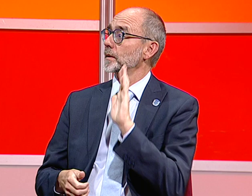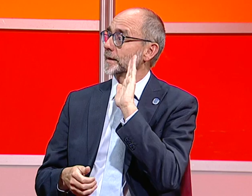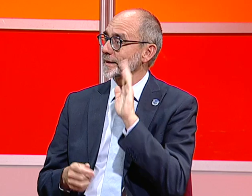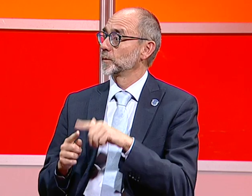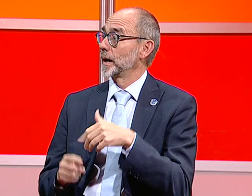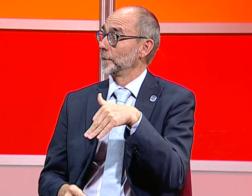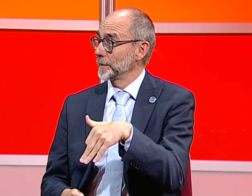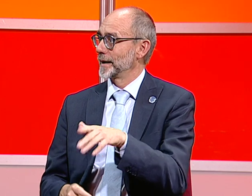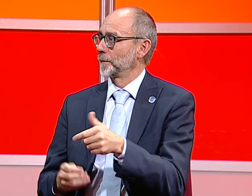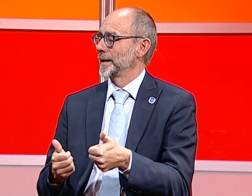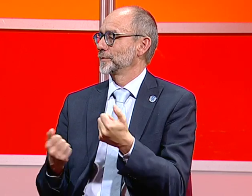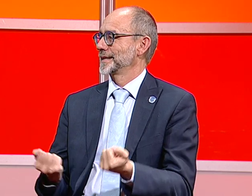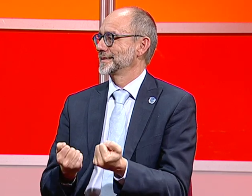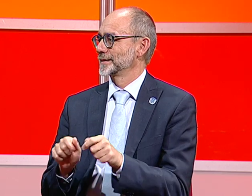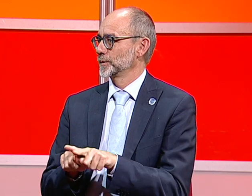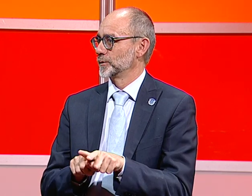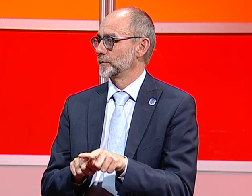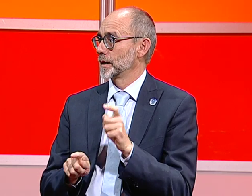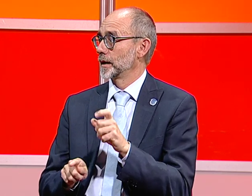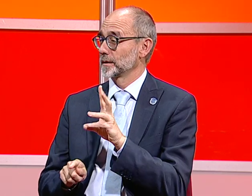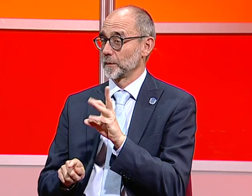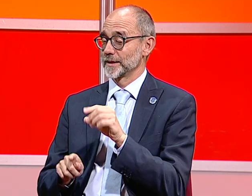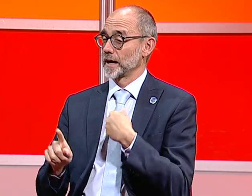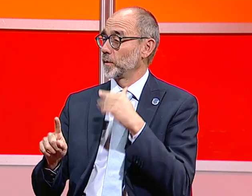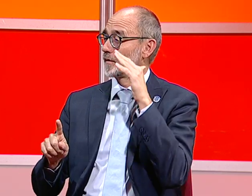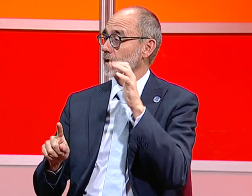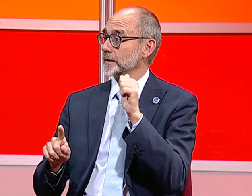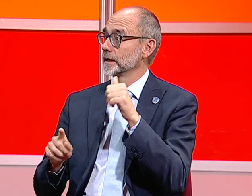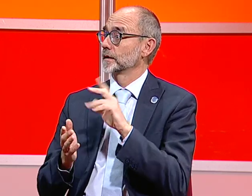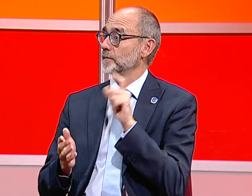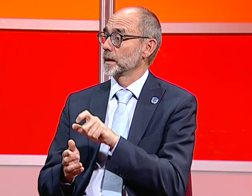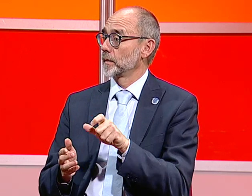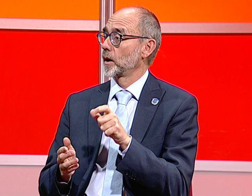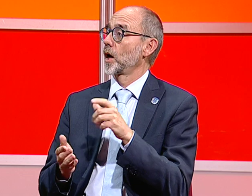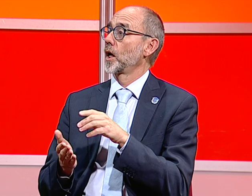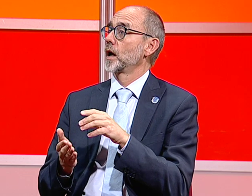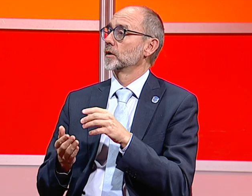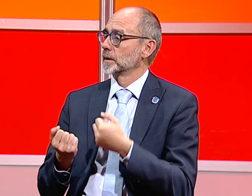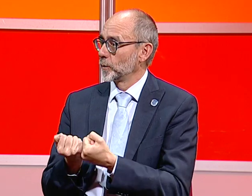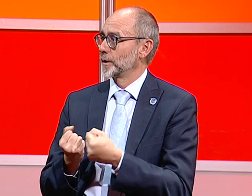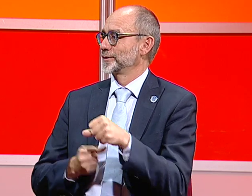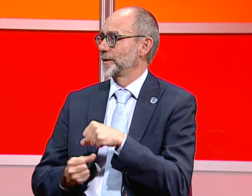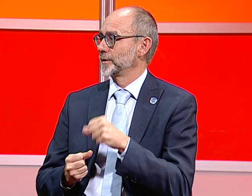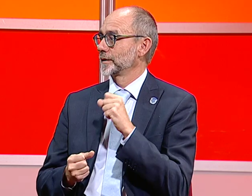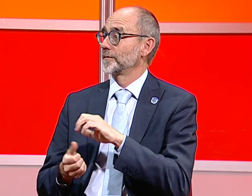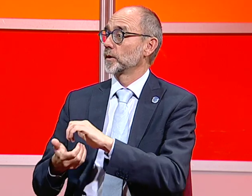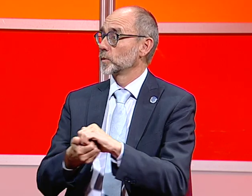of Namibia. You know, we listened to what they said, and we also shared our experiences with them.